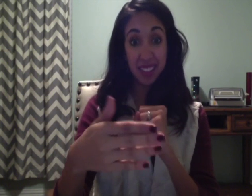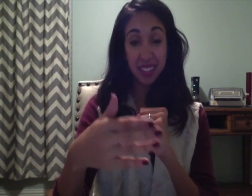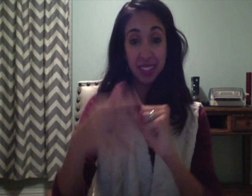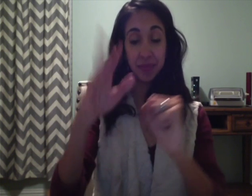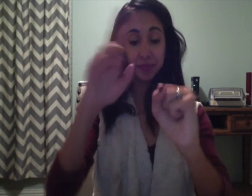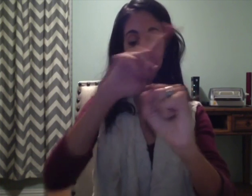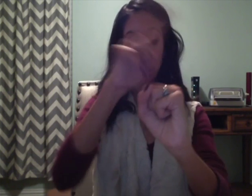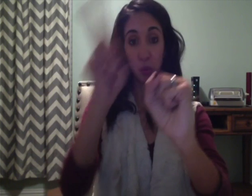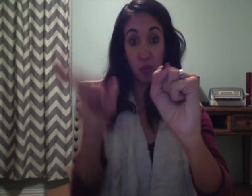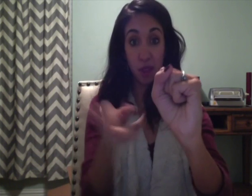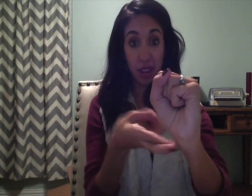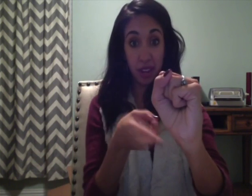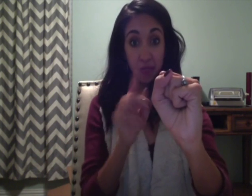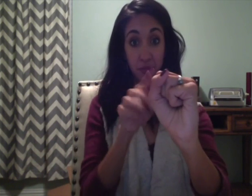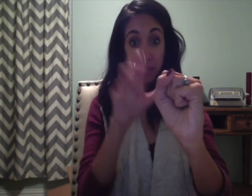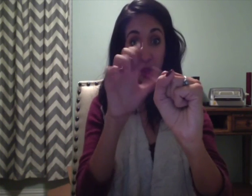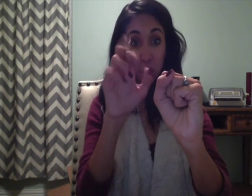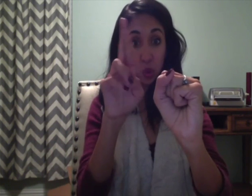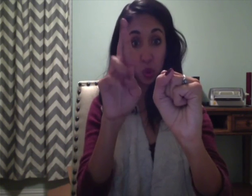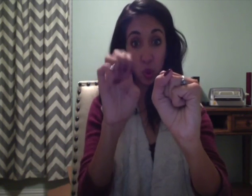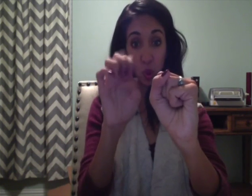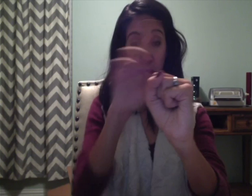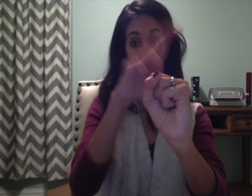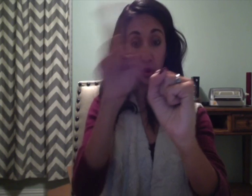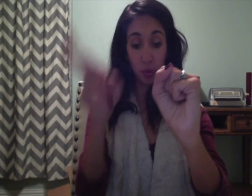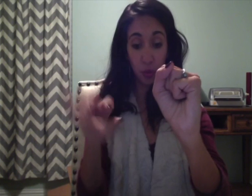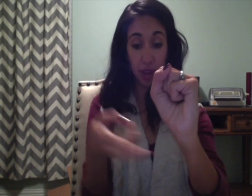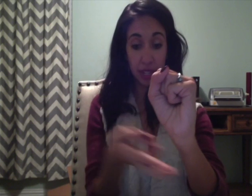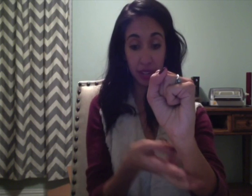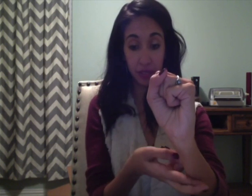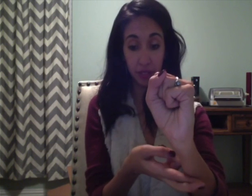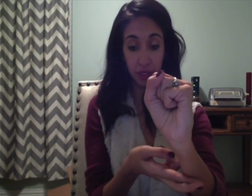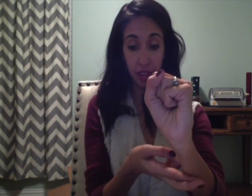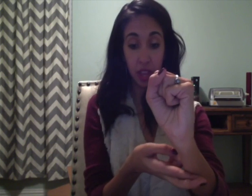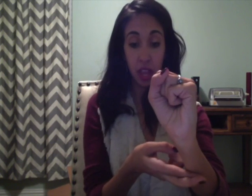Next, radiative core, radiative